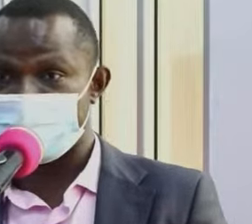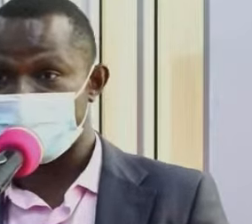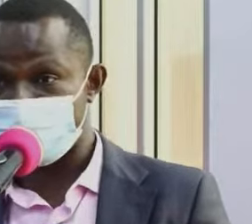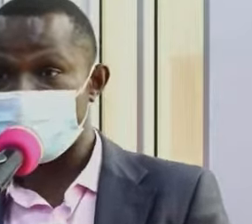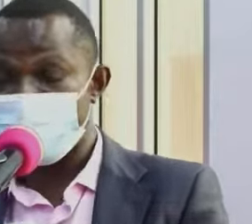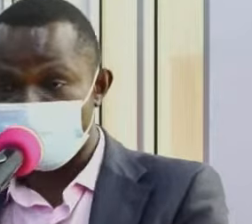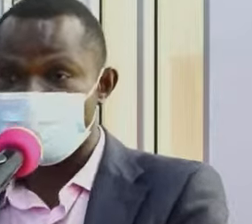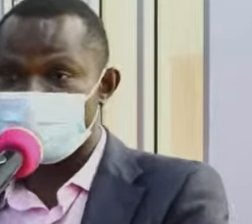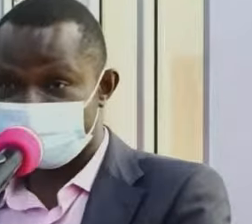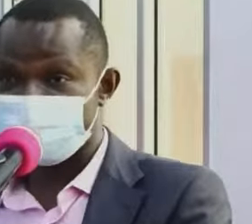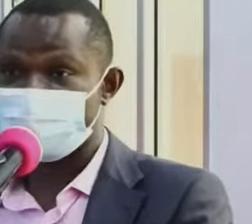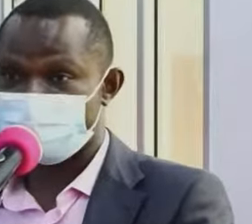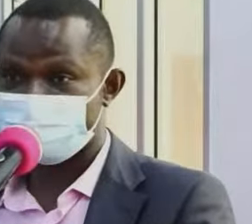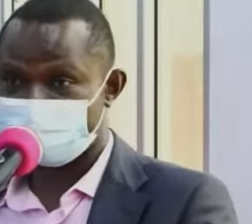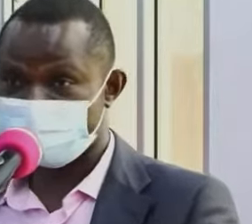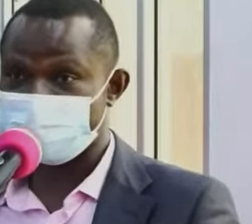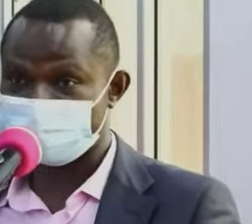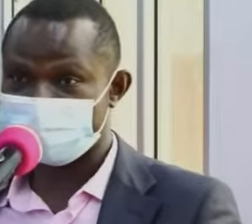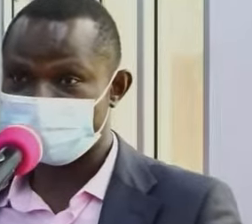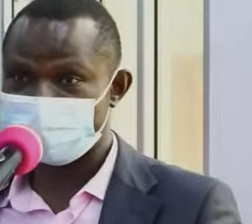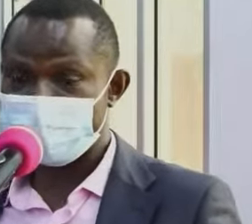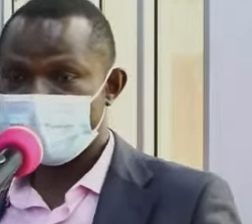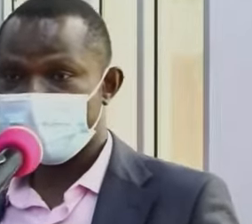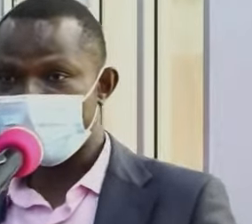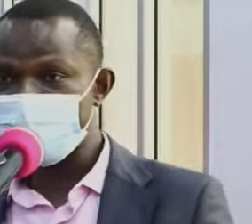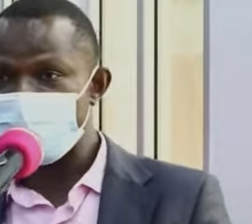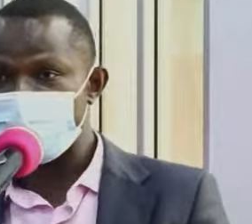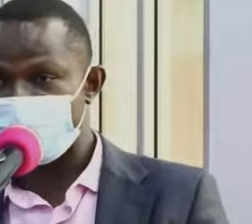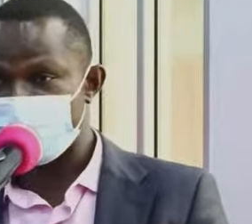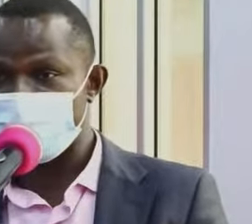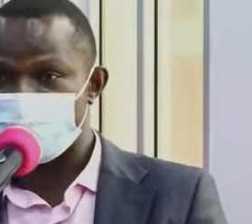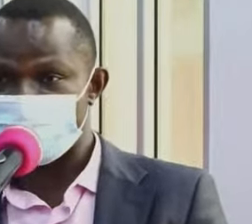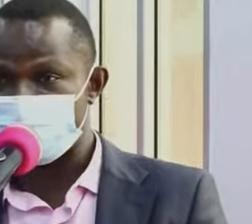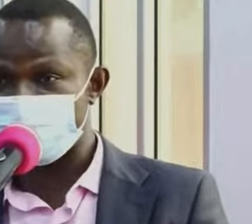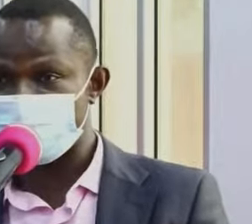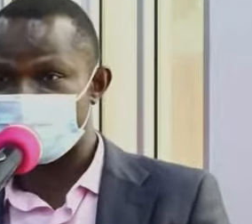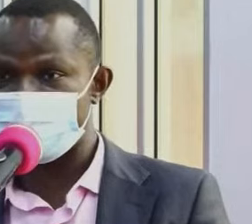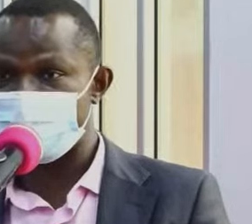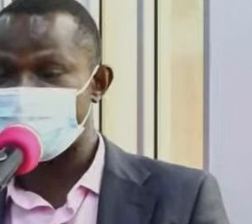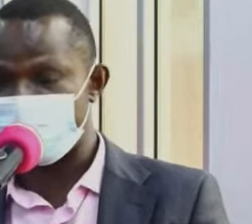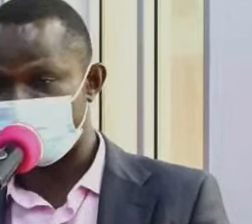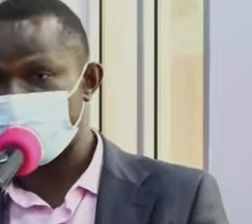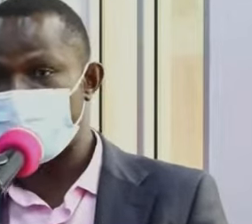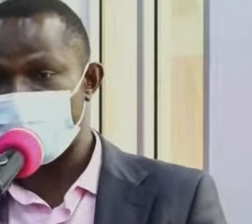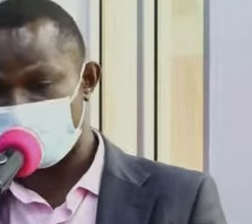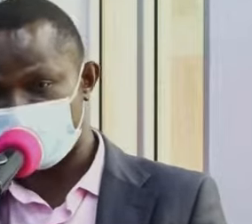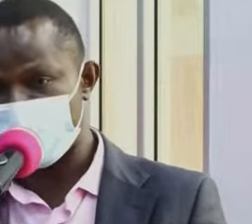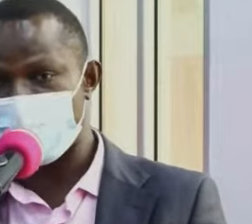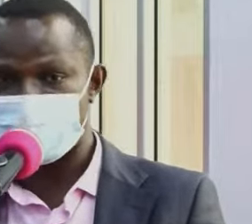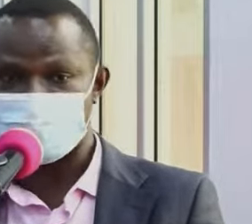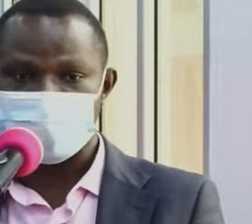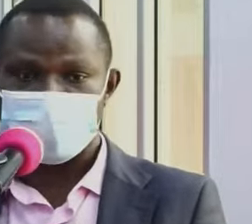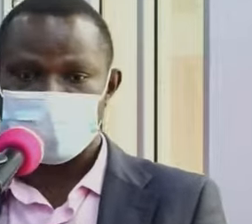that in removing the tree stumps on the water lake. Another thing that you observe is that some